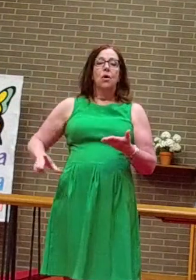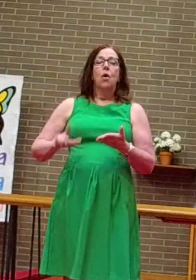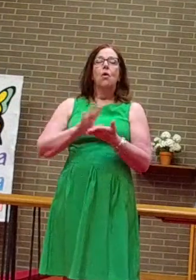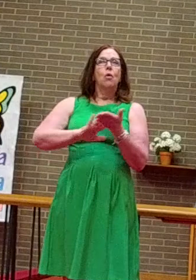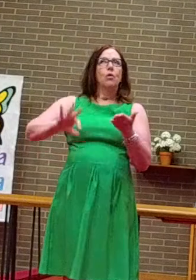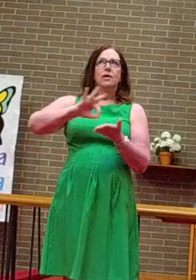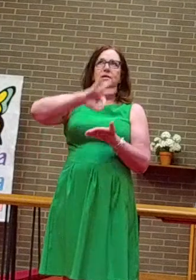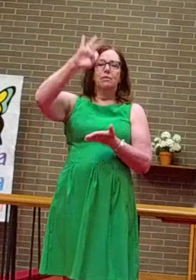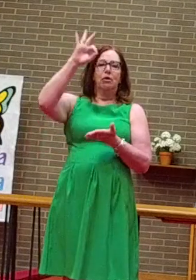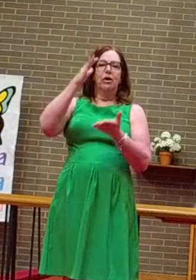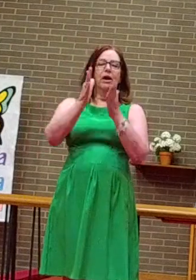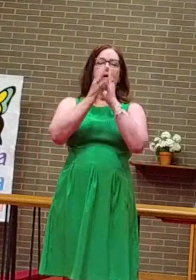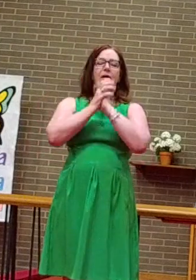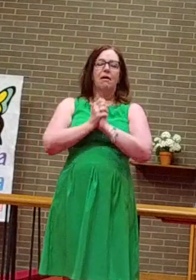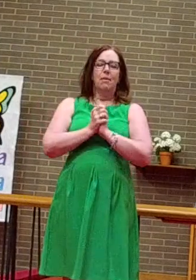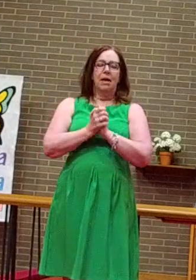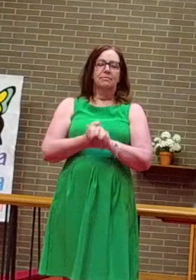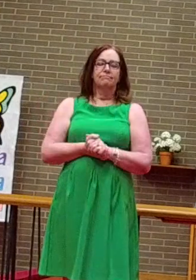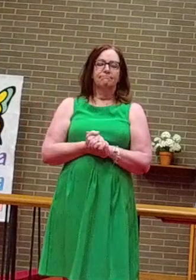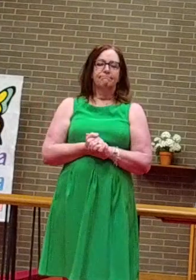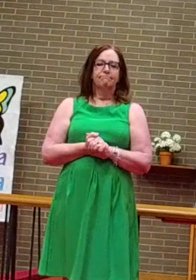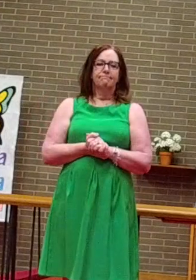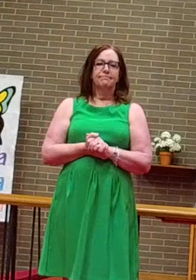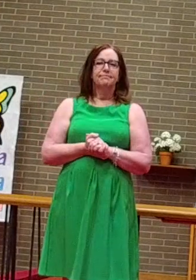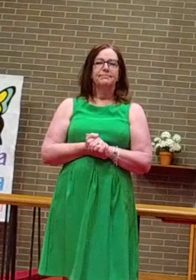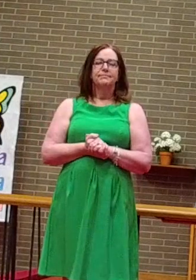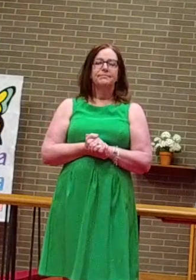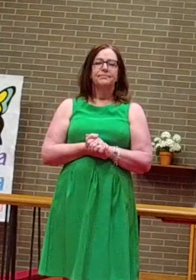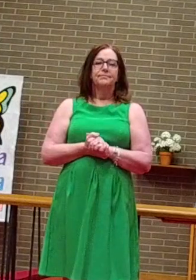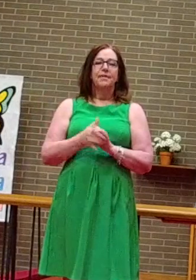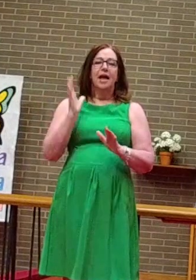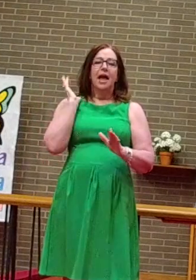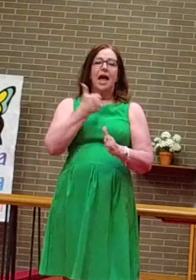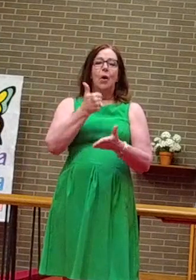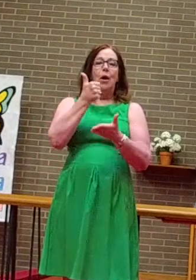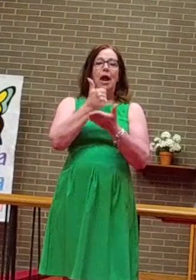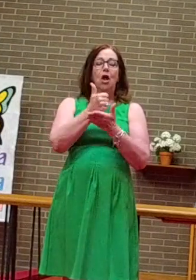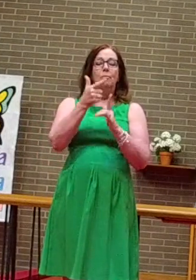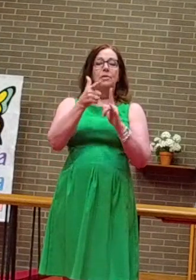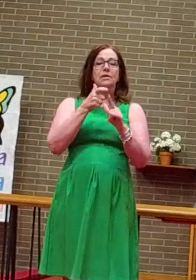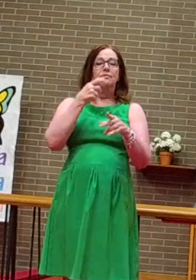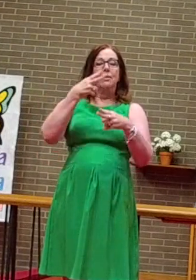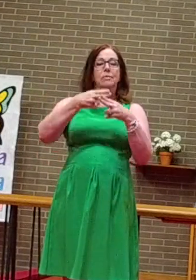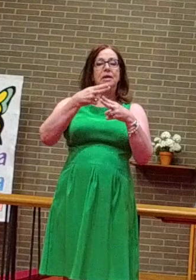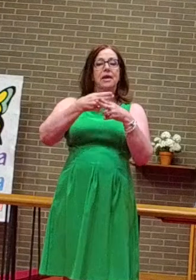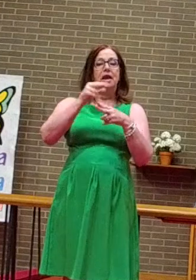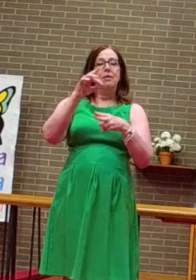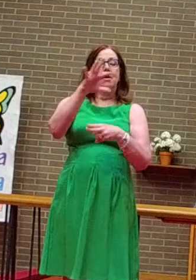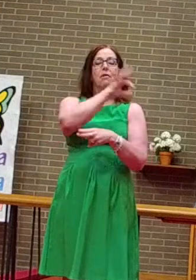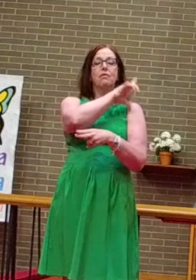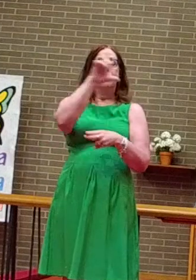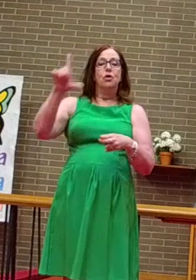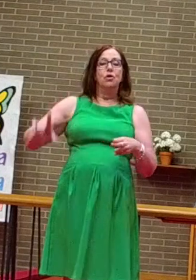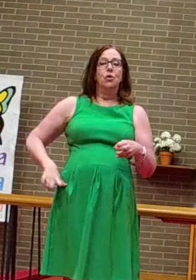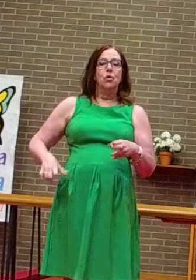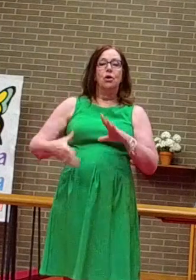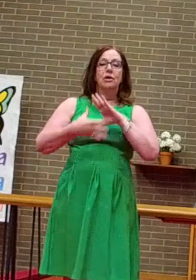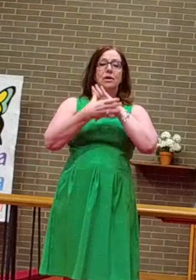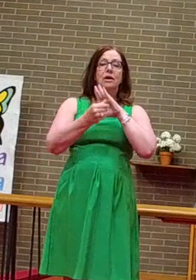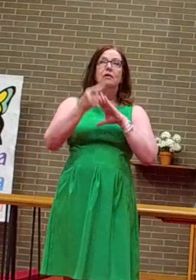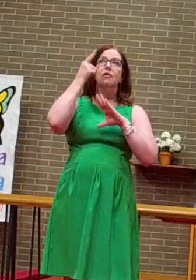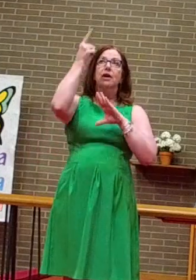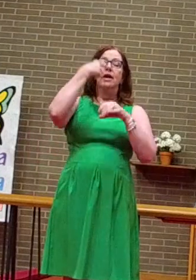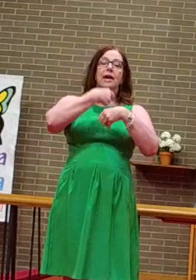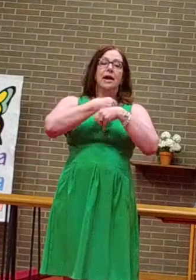Spirit. Amen. Our help is in the name of the Lord